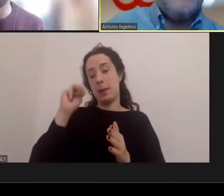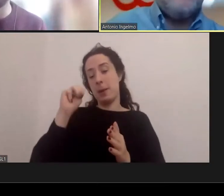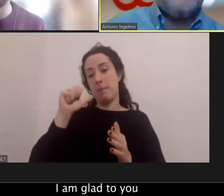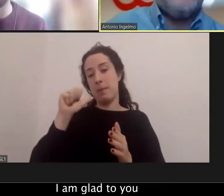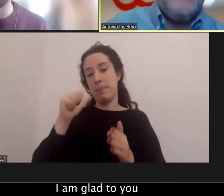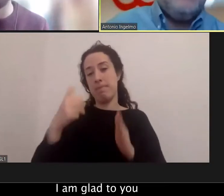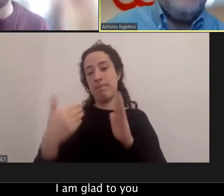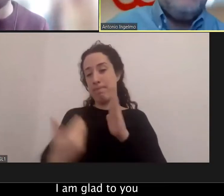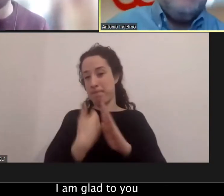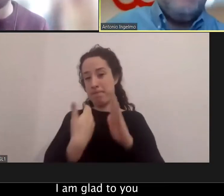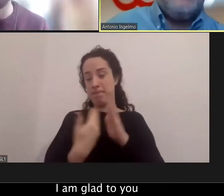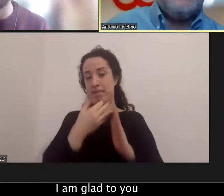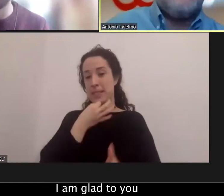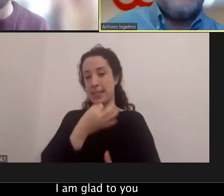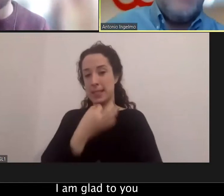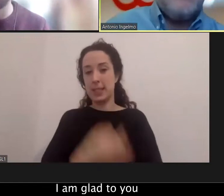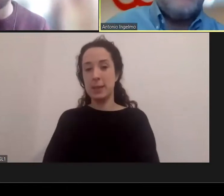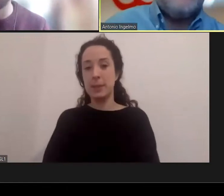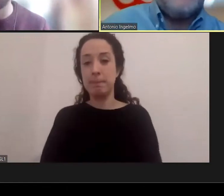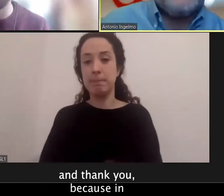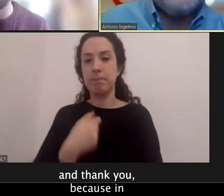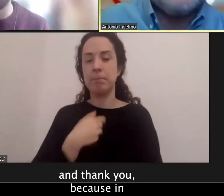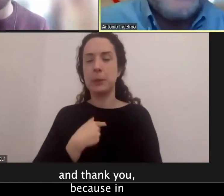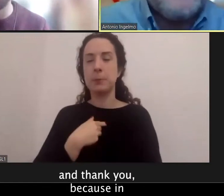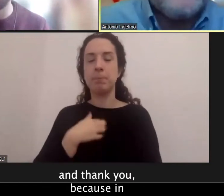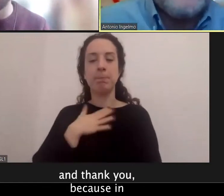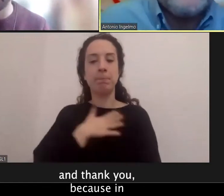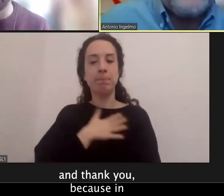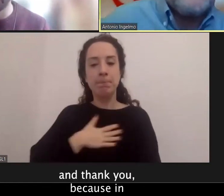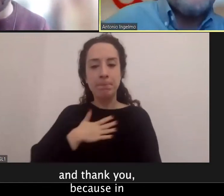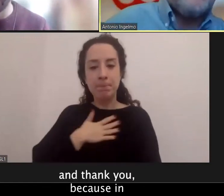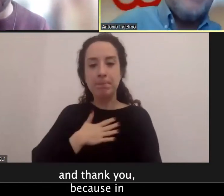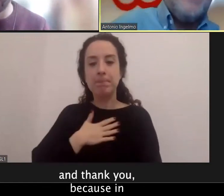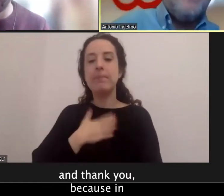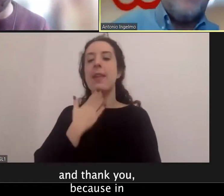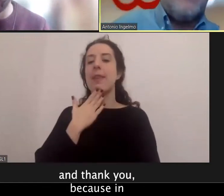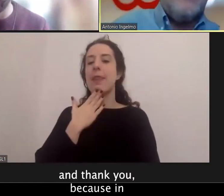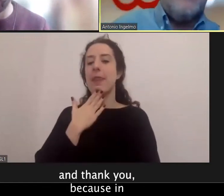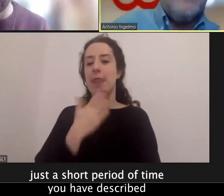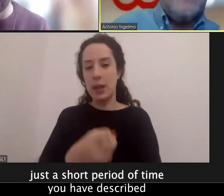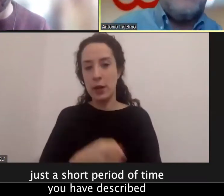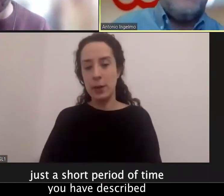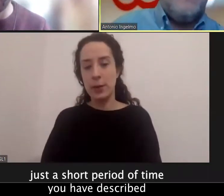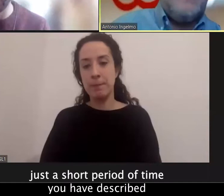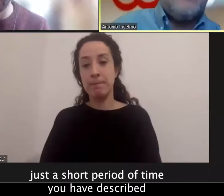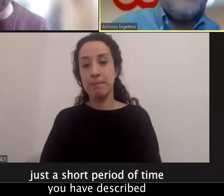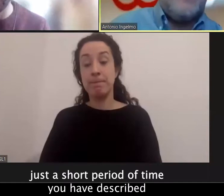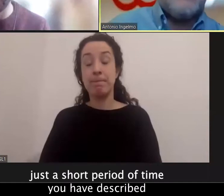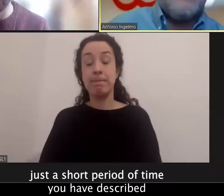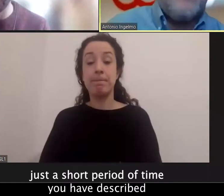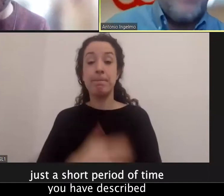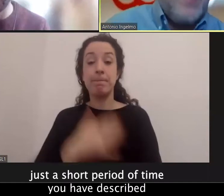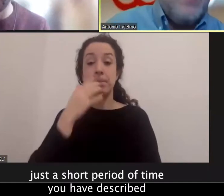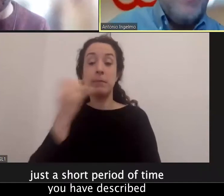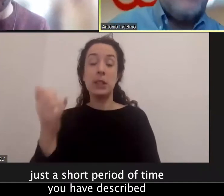Actually, I'm glad to, and thanks to, I thank to you, because you, in just a short period